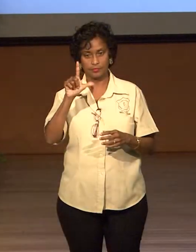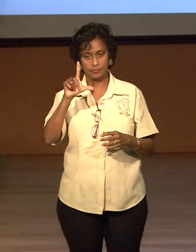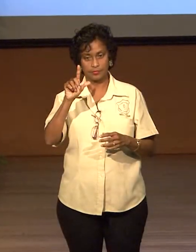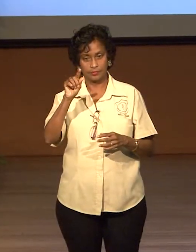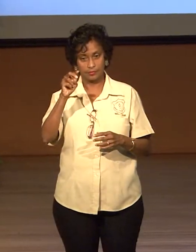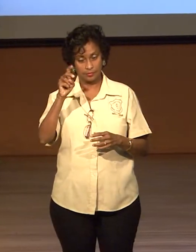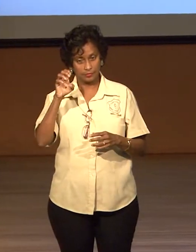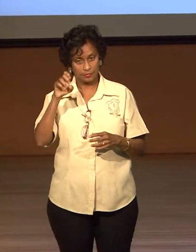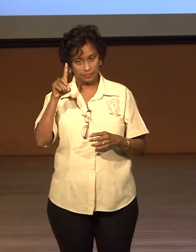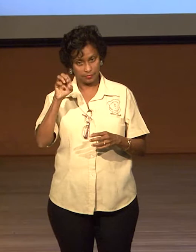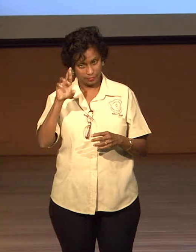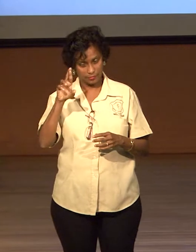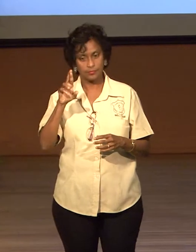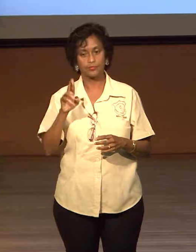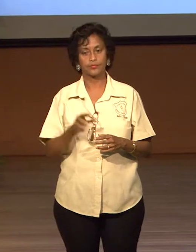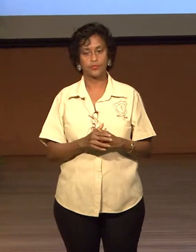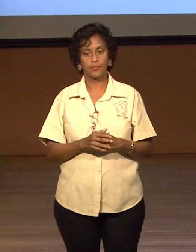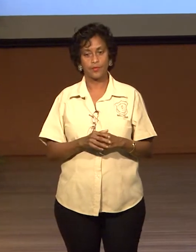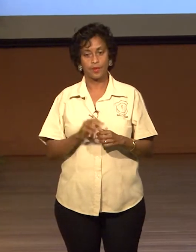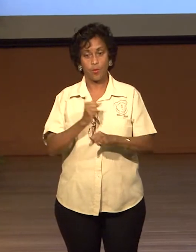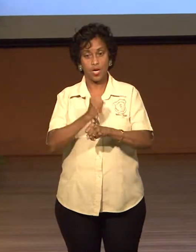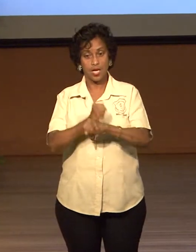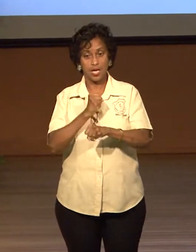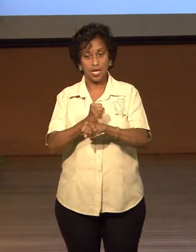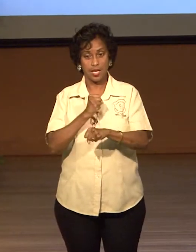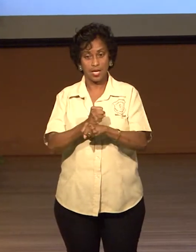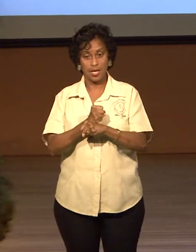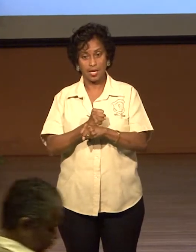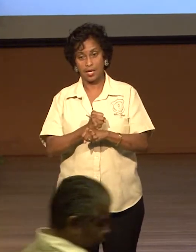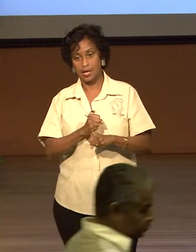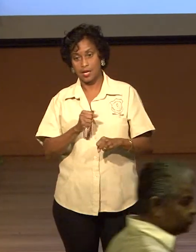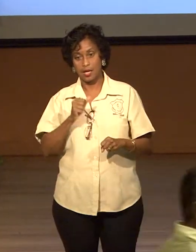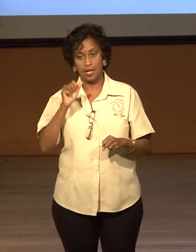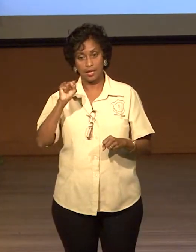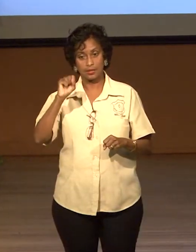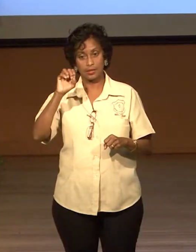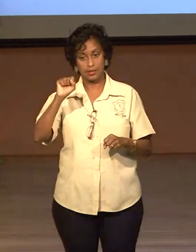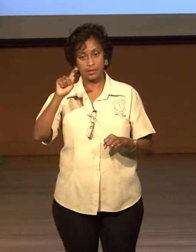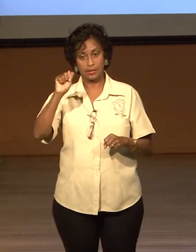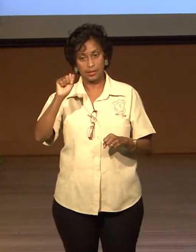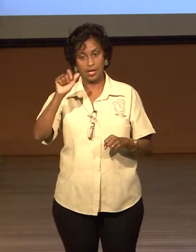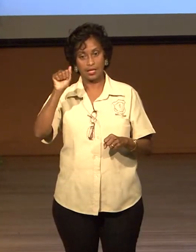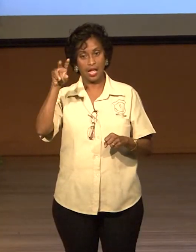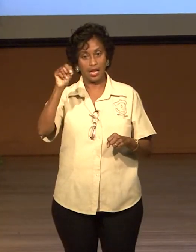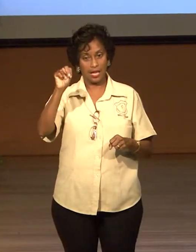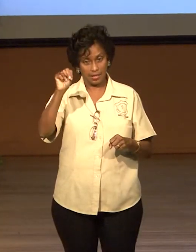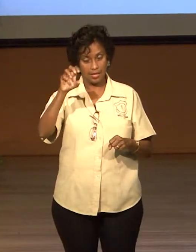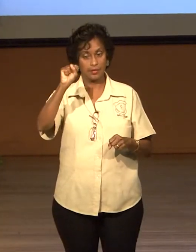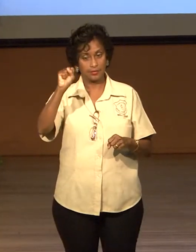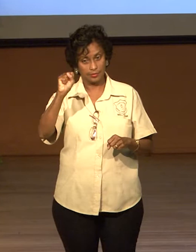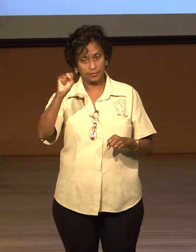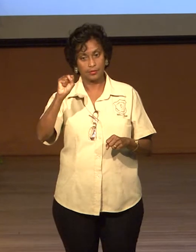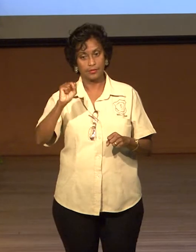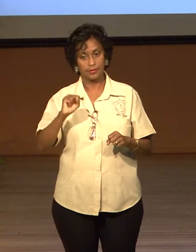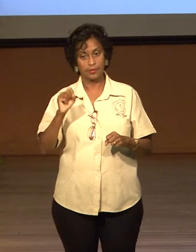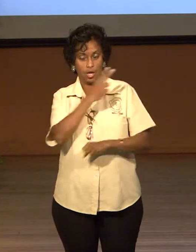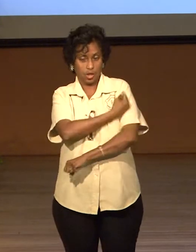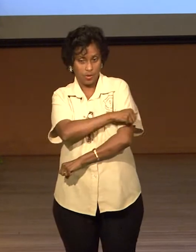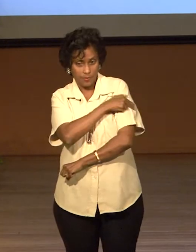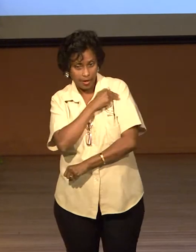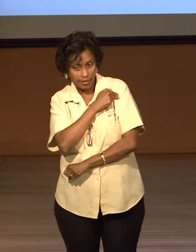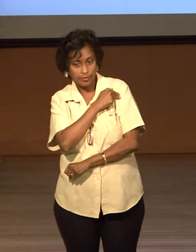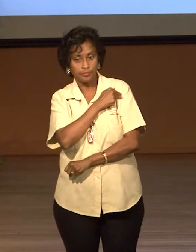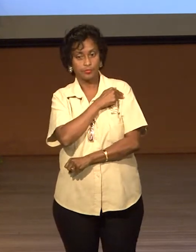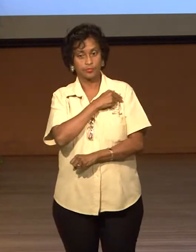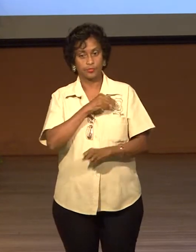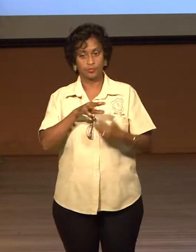I have been at St. Anne's Hospital for more than 2 decades, and currently is head of the social work department. So